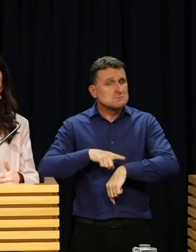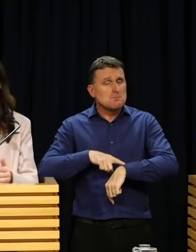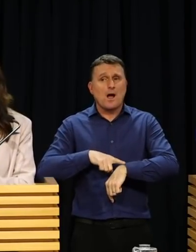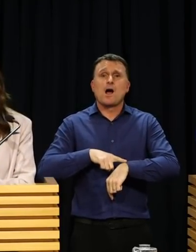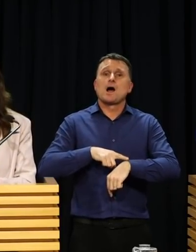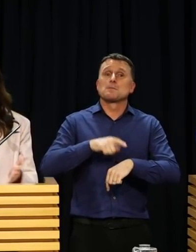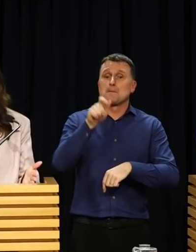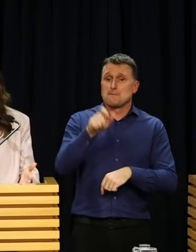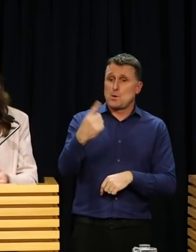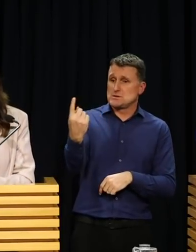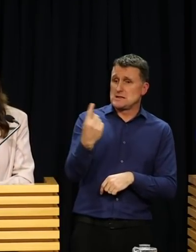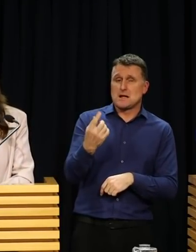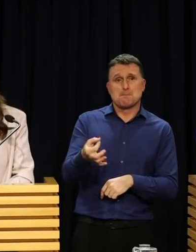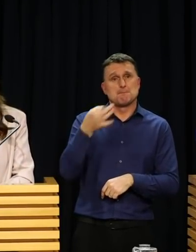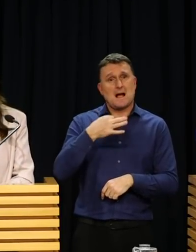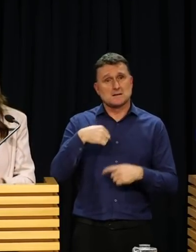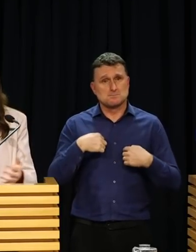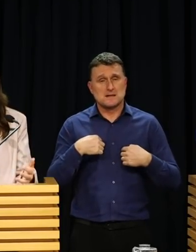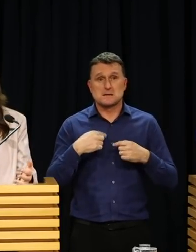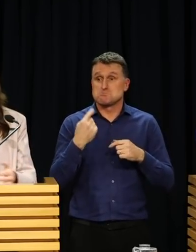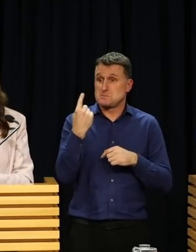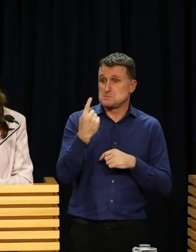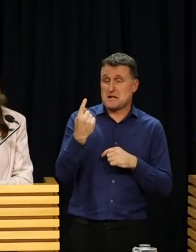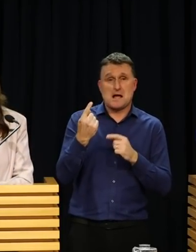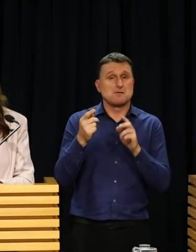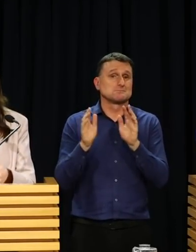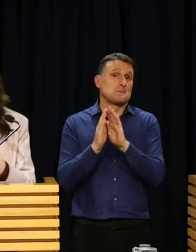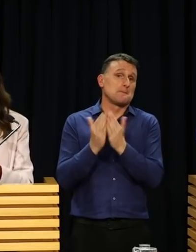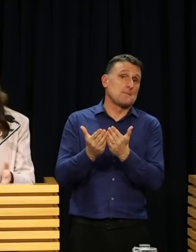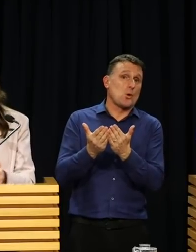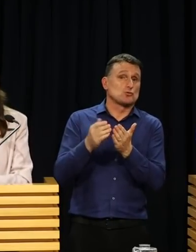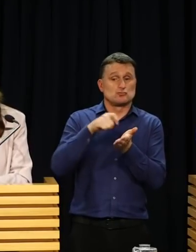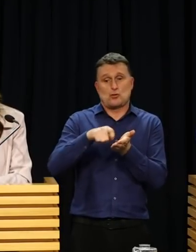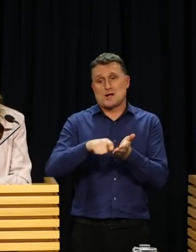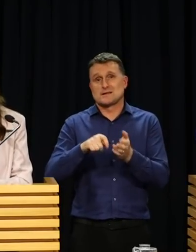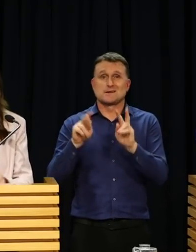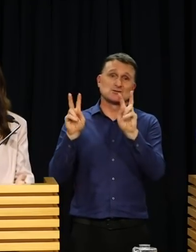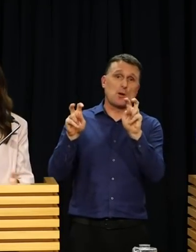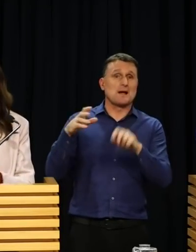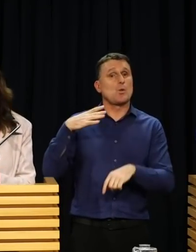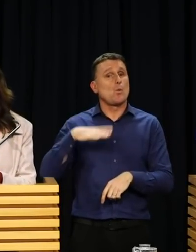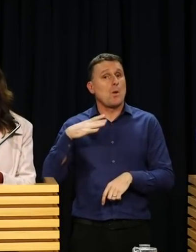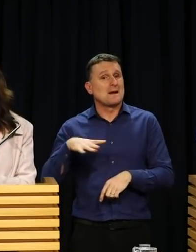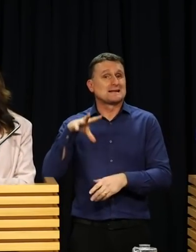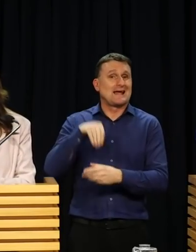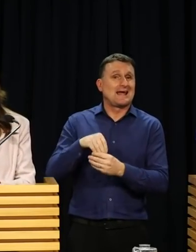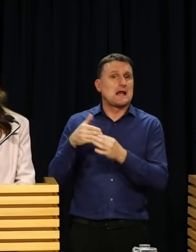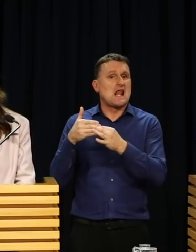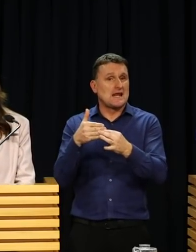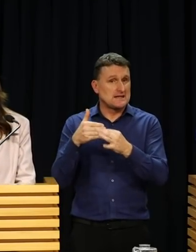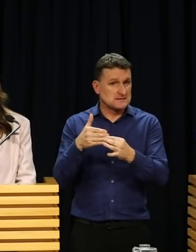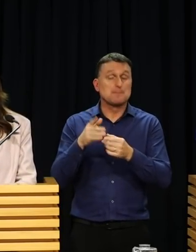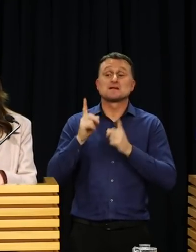made an approach and said that they're writing a book on women in leadership in particular, on the odd occasion I have contributed